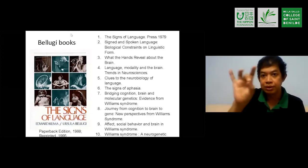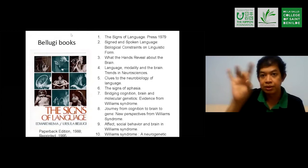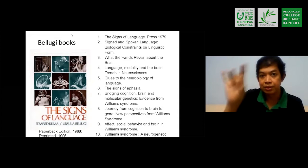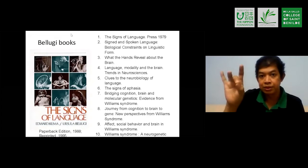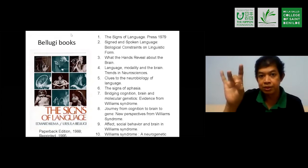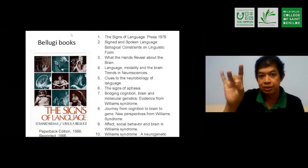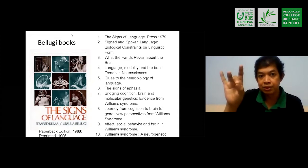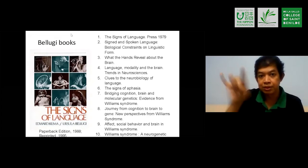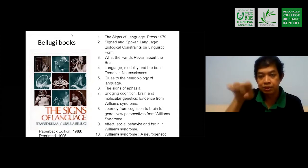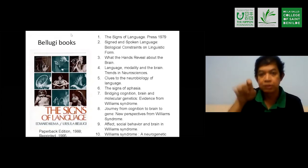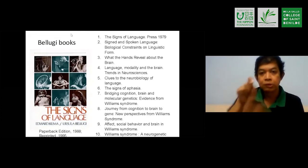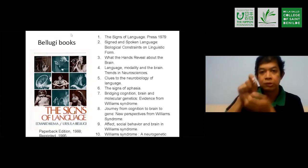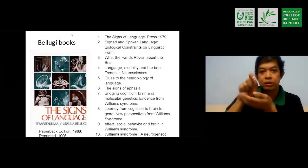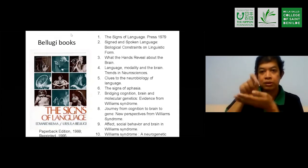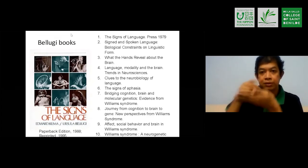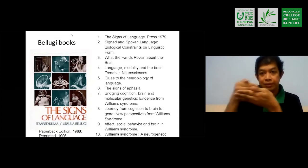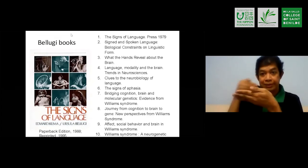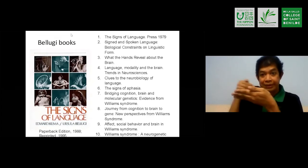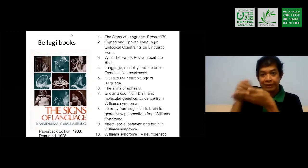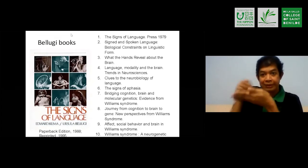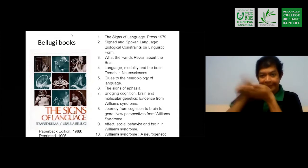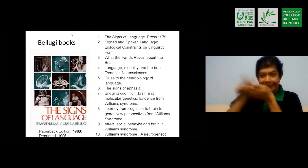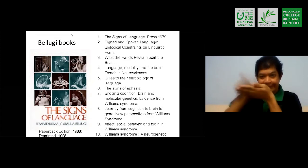in 1988.